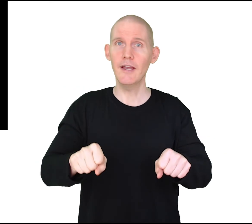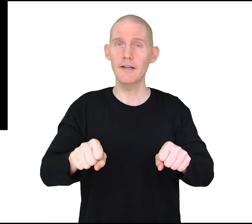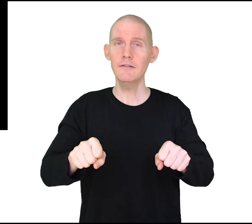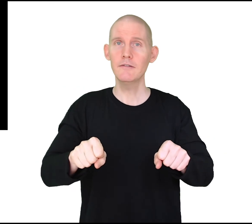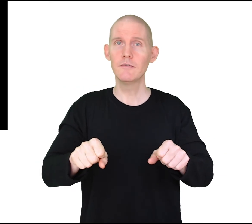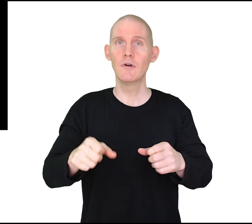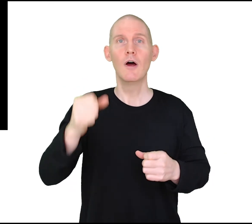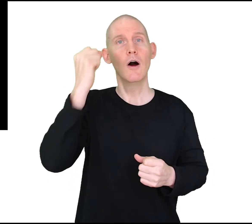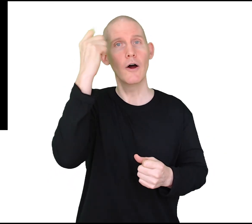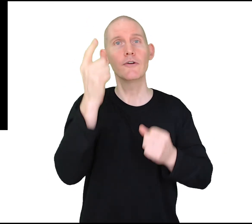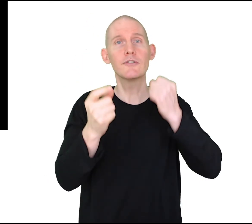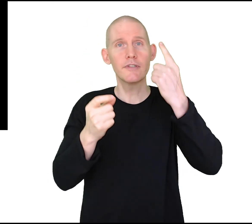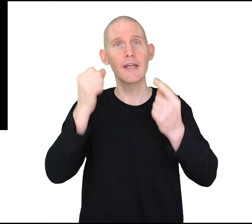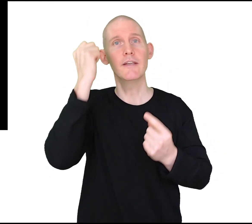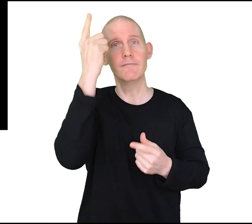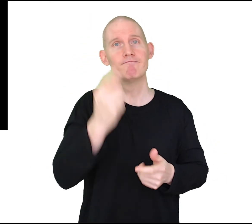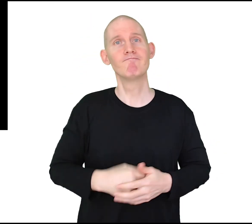can understanding.